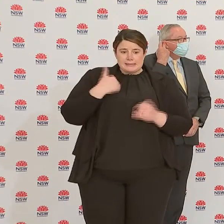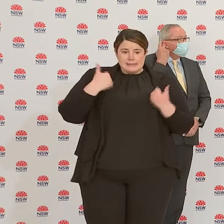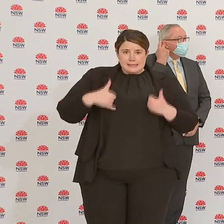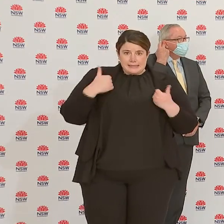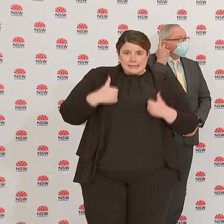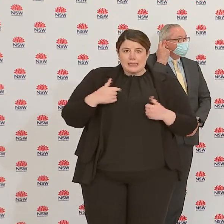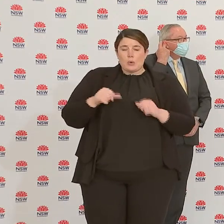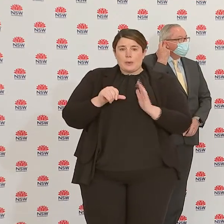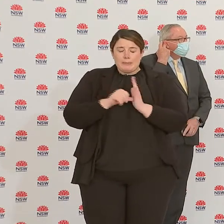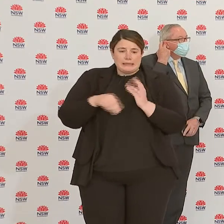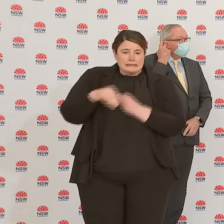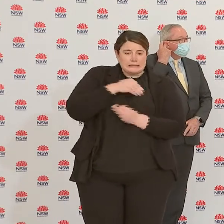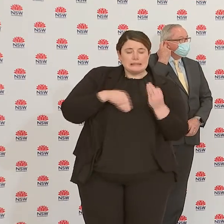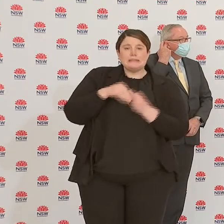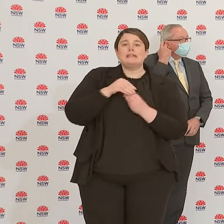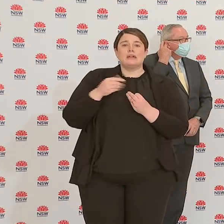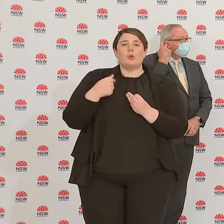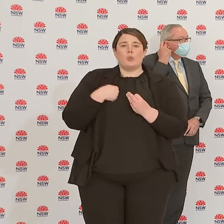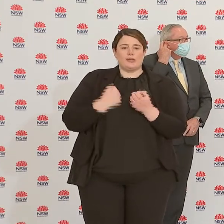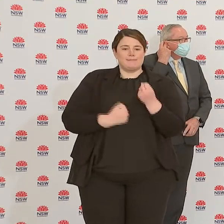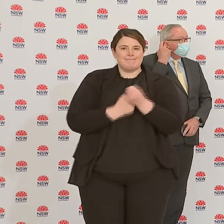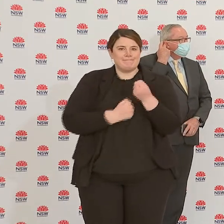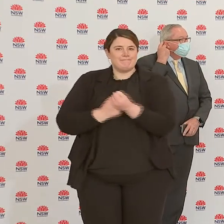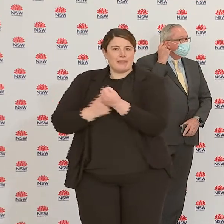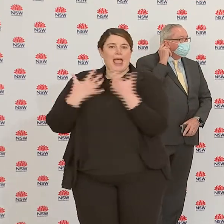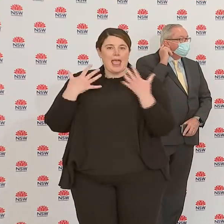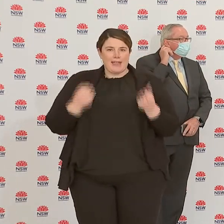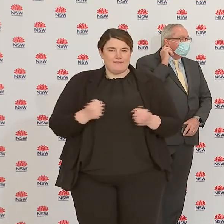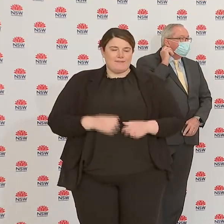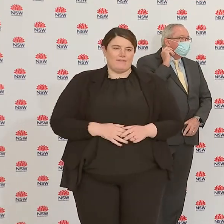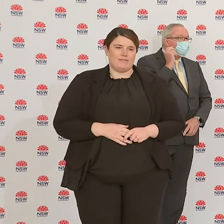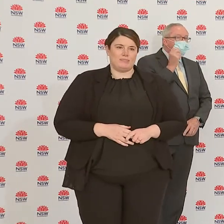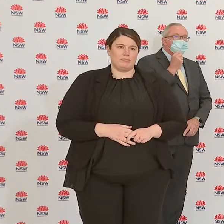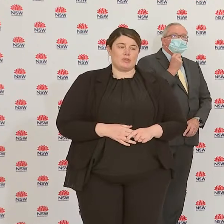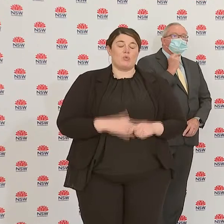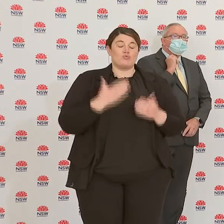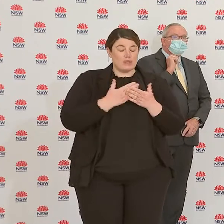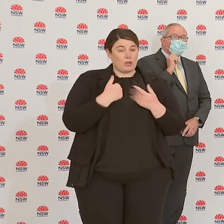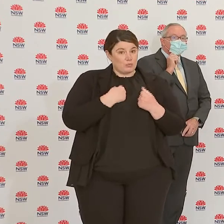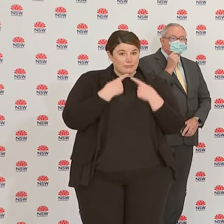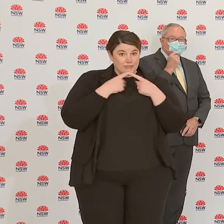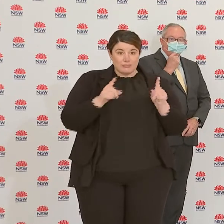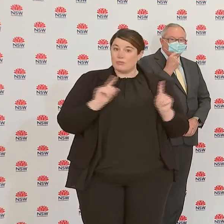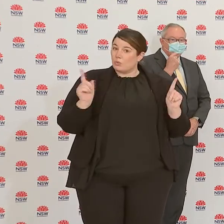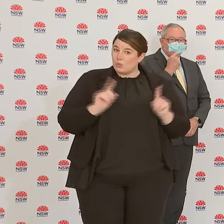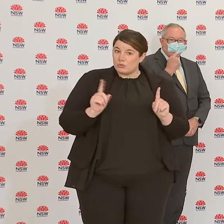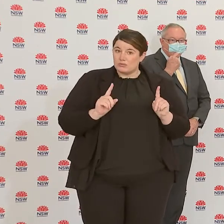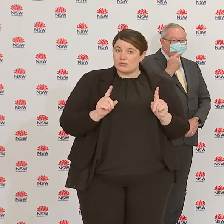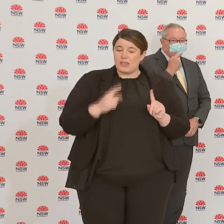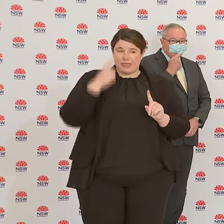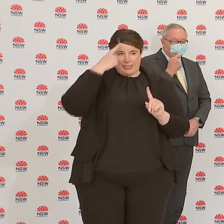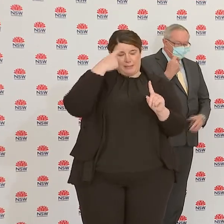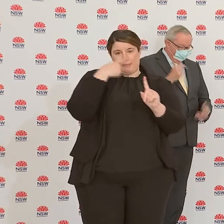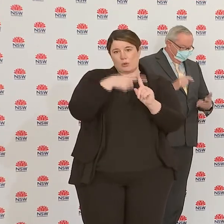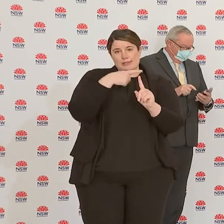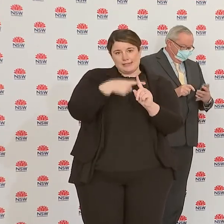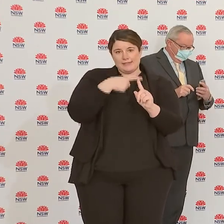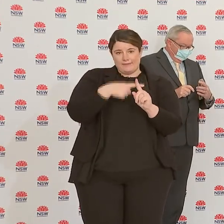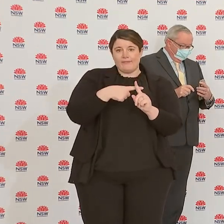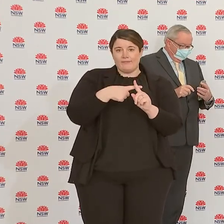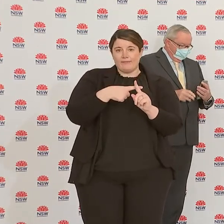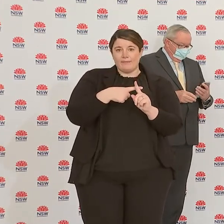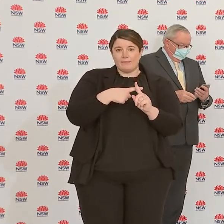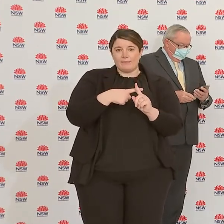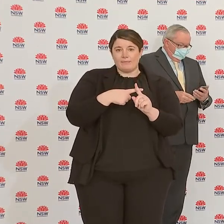social and welfare needs. So at the moment, I want to give a message of optimism. We need to redouble our